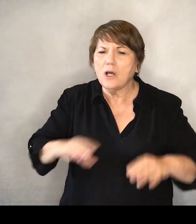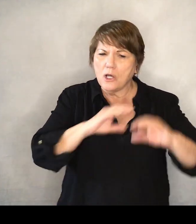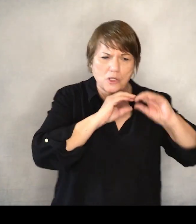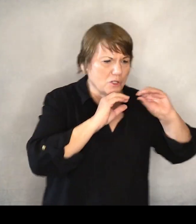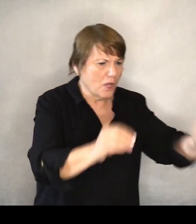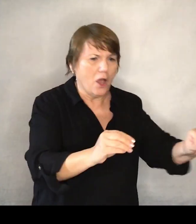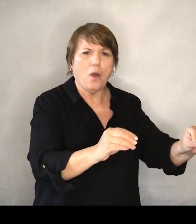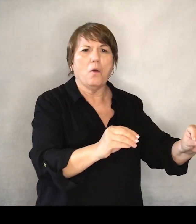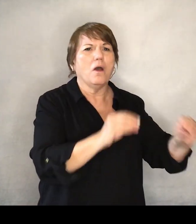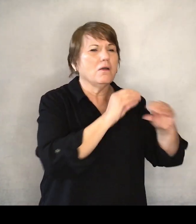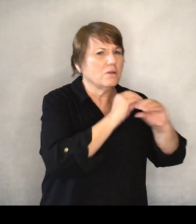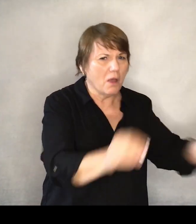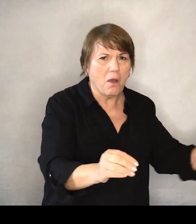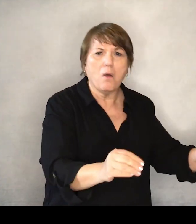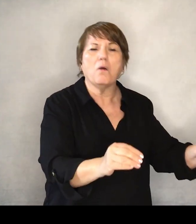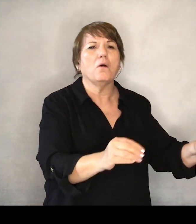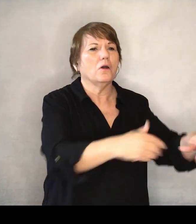grave.